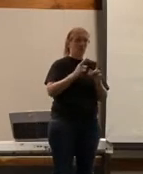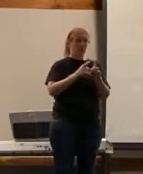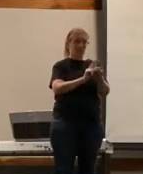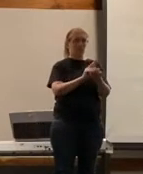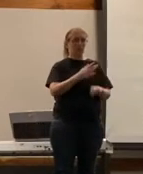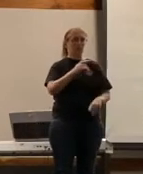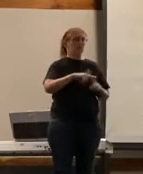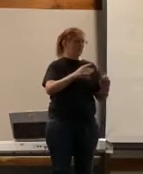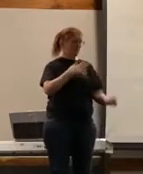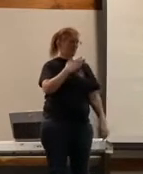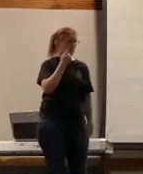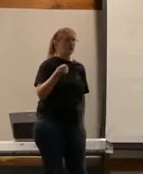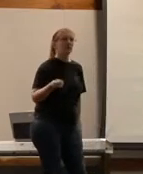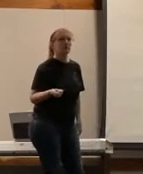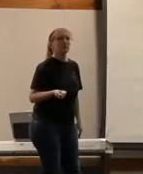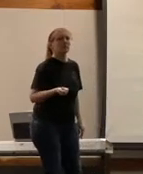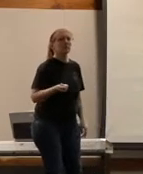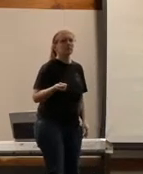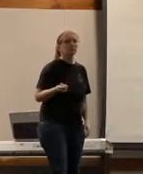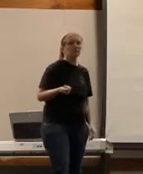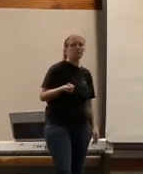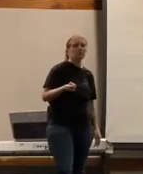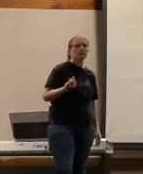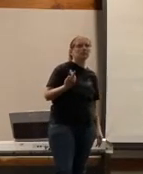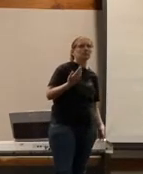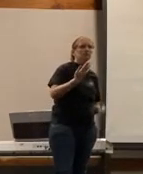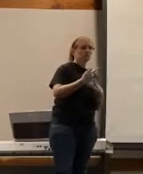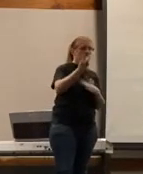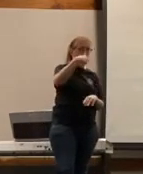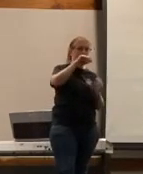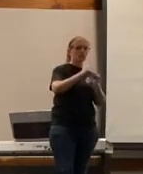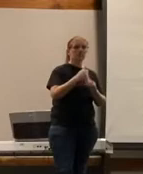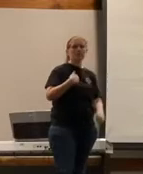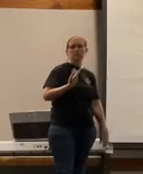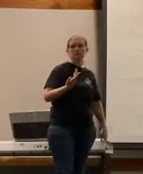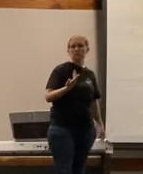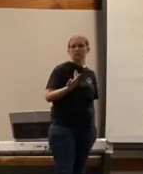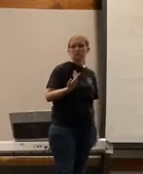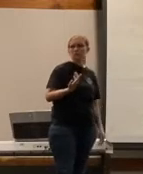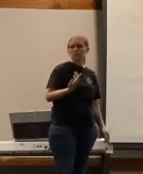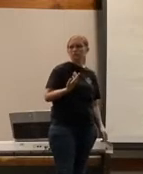better intentions. Come on, somebody on that road with me.